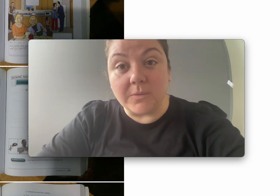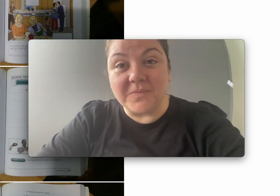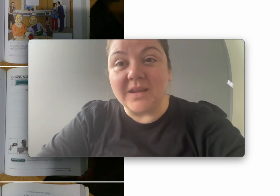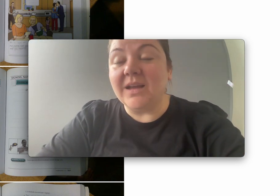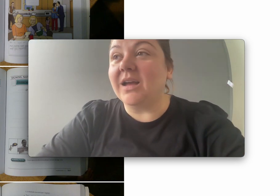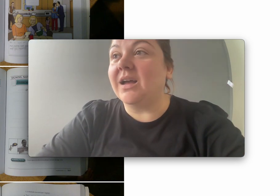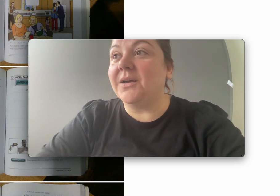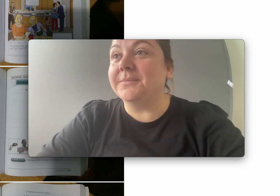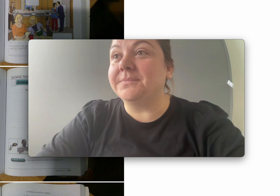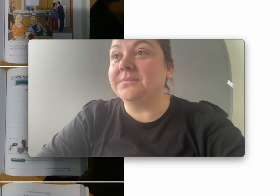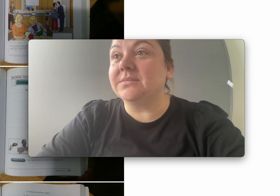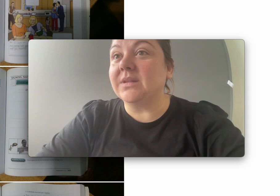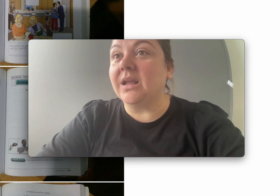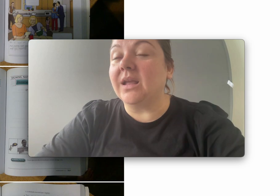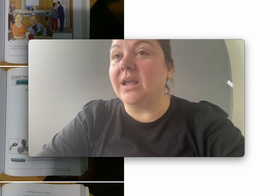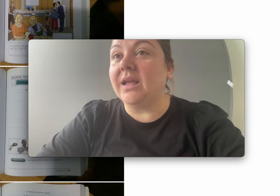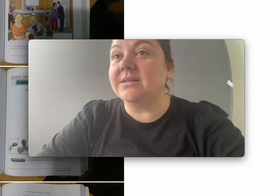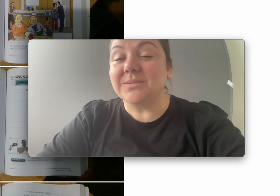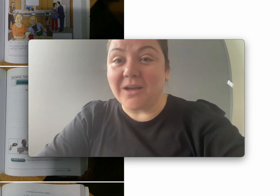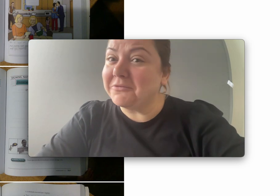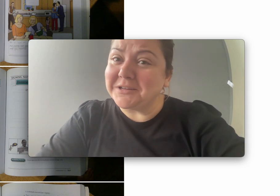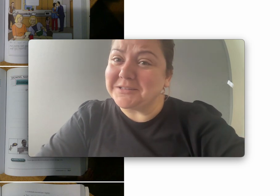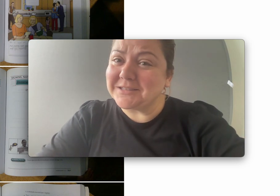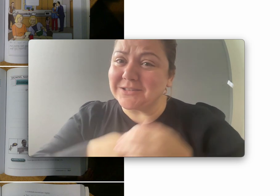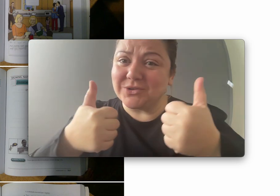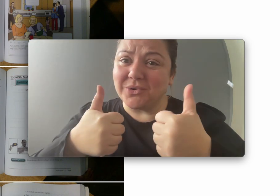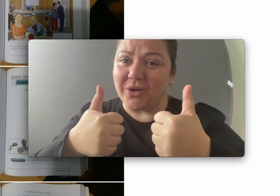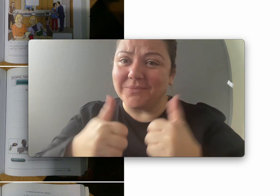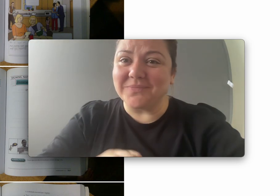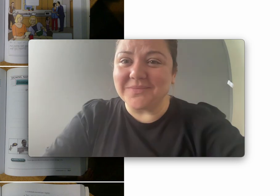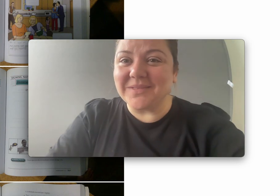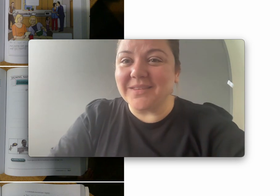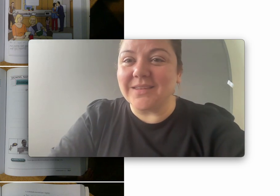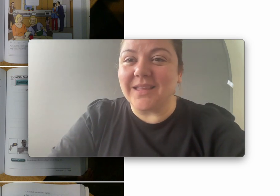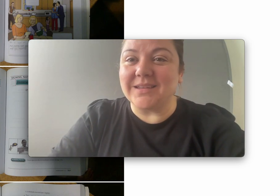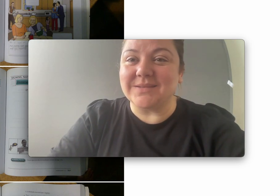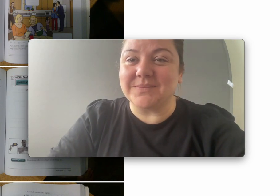grammar and some confidence, because you're doing great. Thanks.